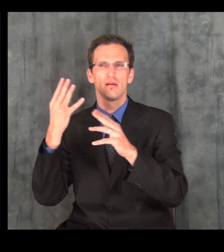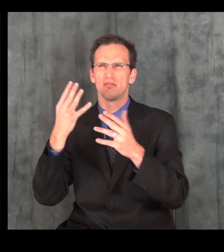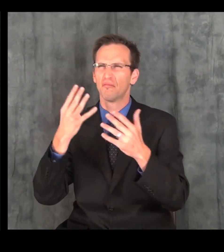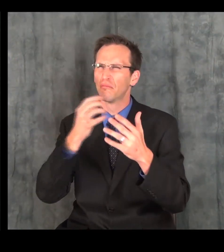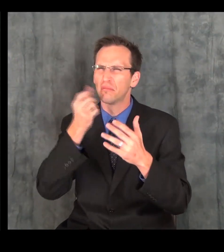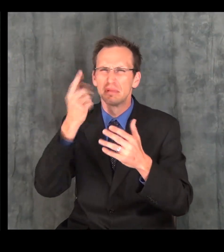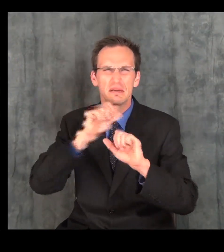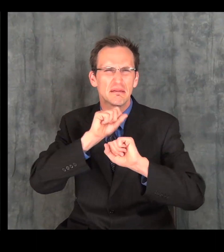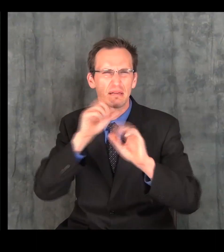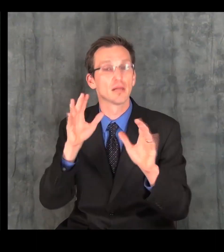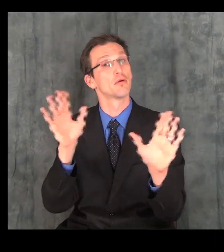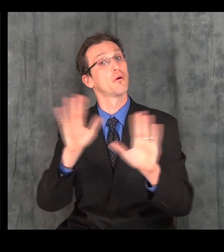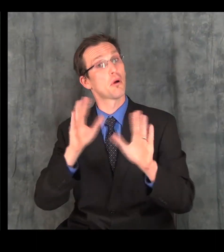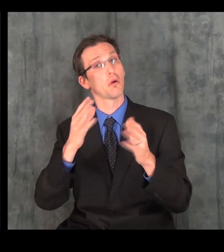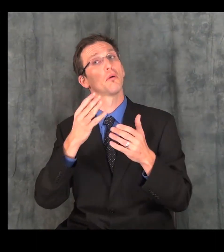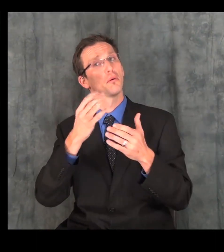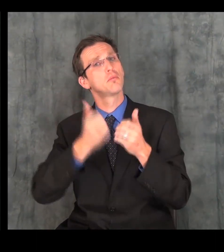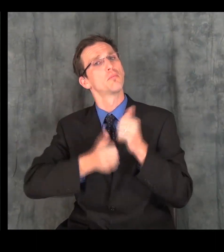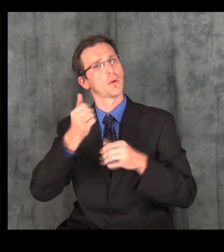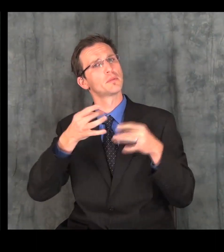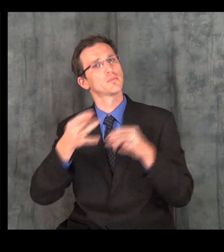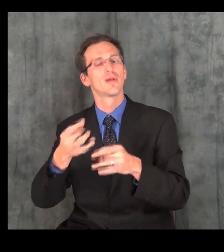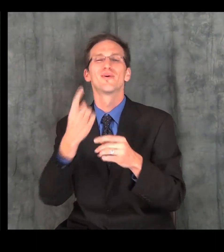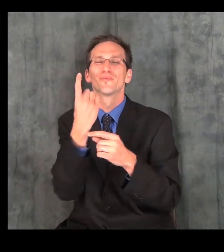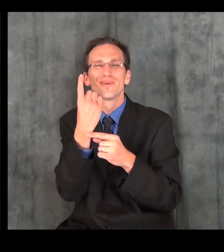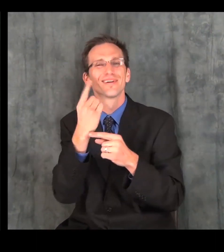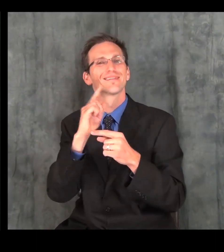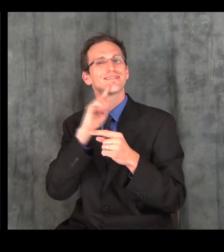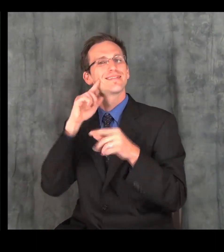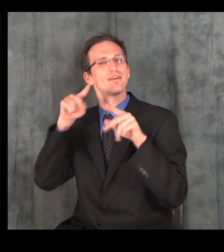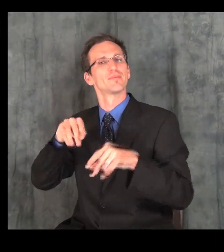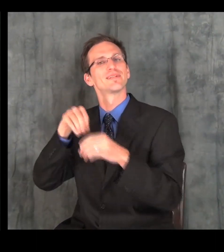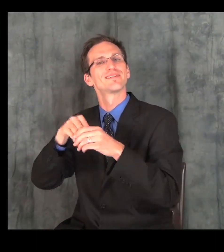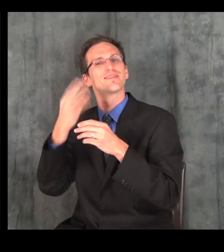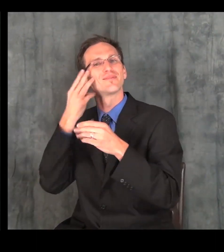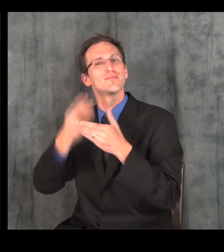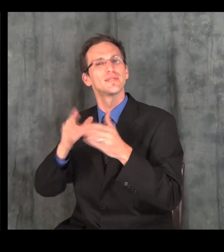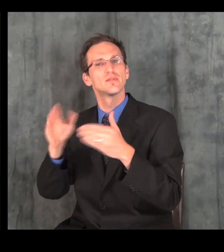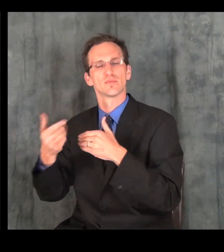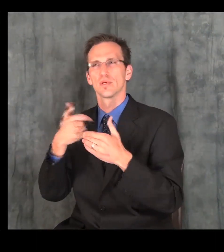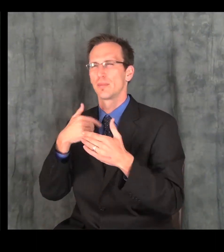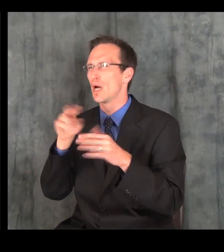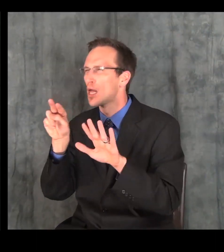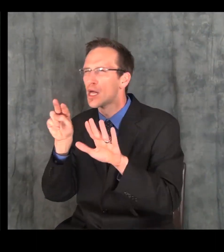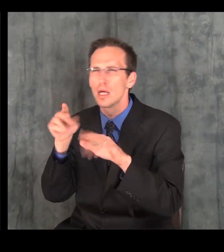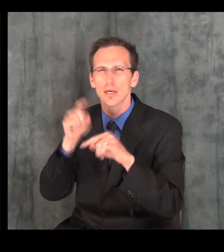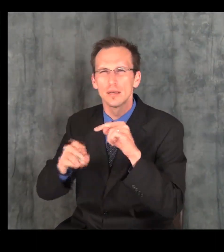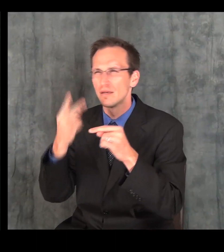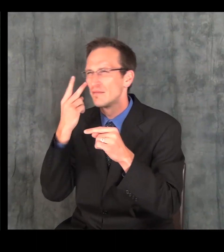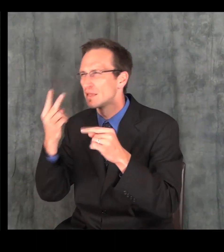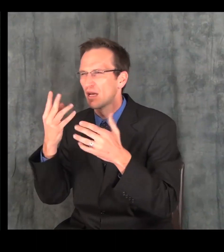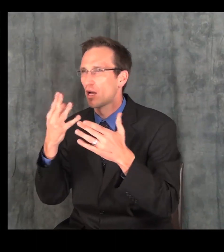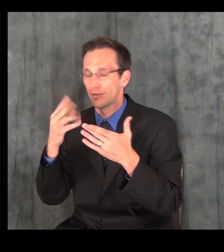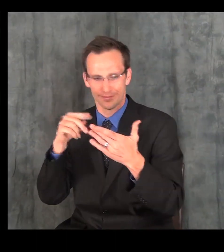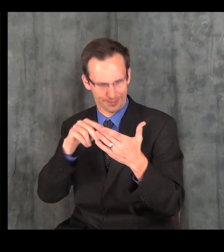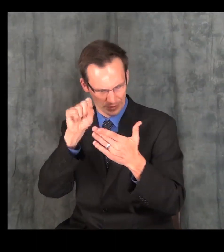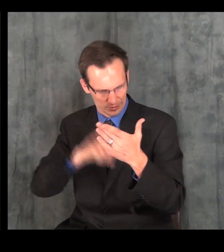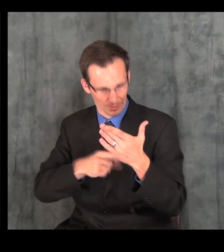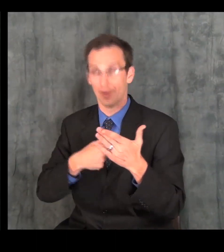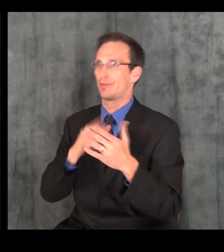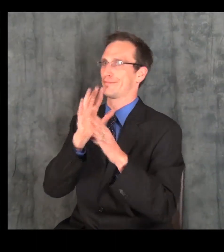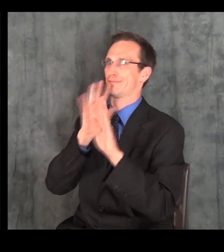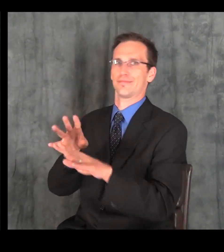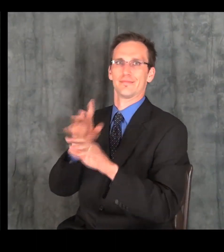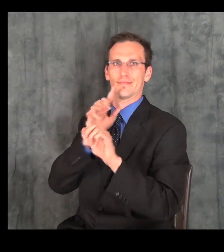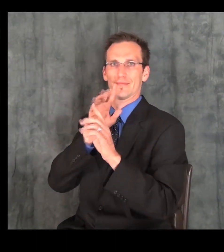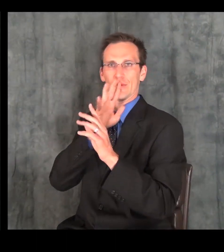mentioned where the deaf person was in the remote witness room and she had to refer to the script to figure out where she was at. Apart from that, all